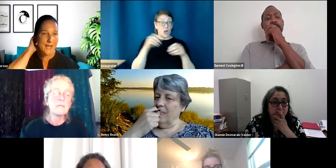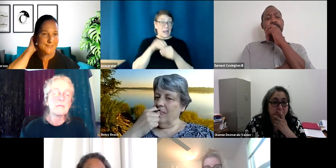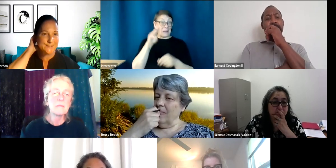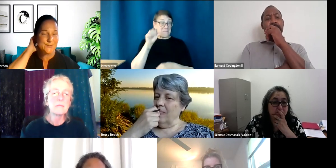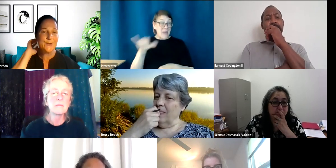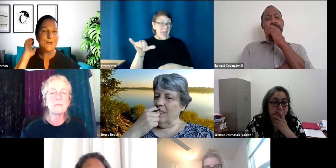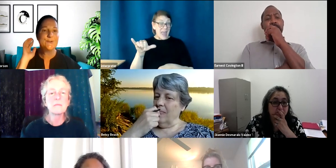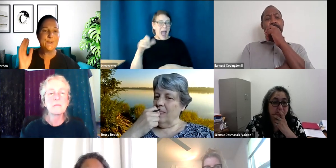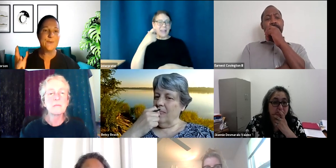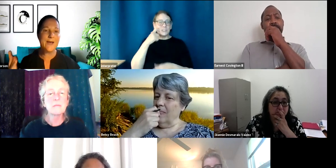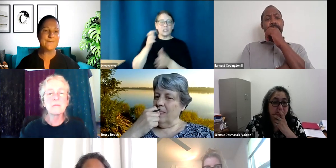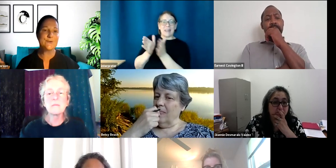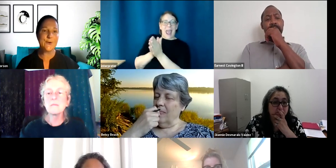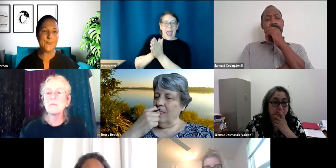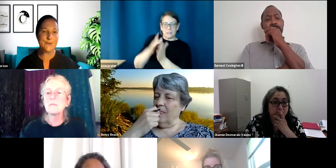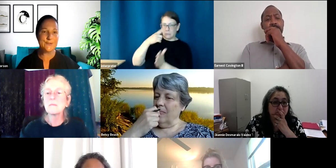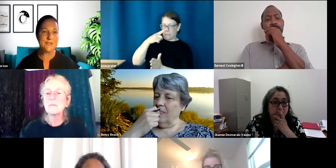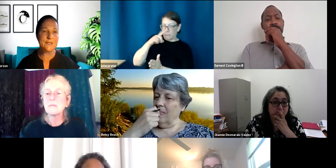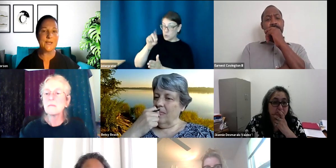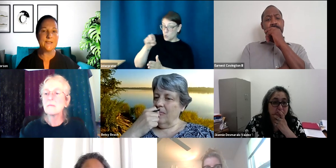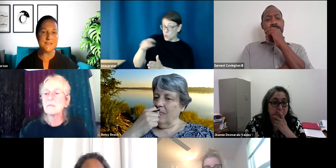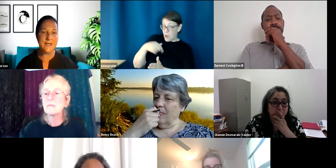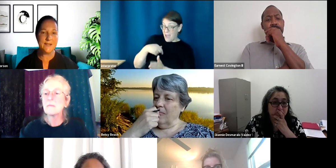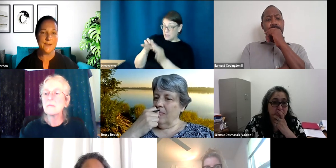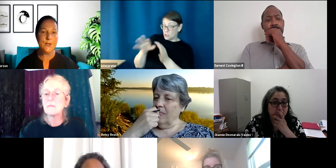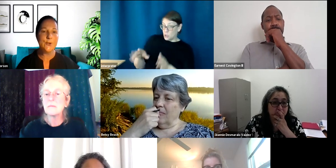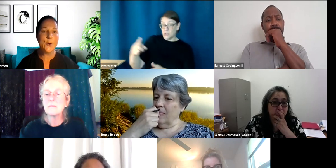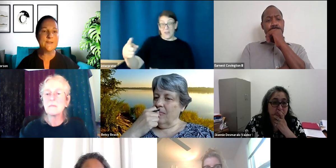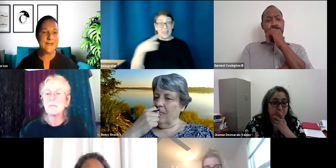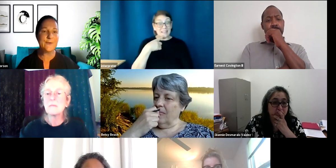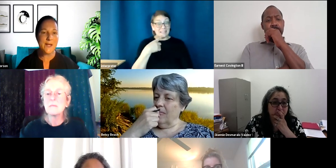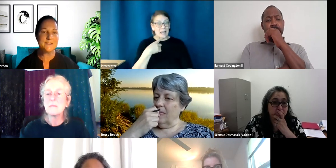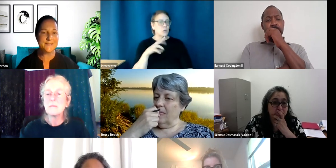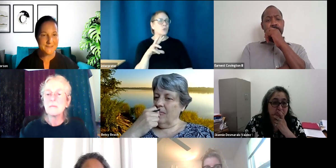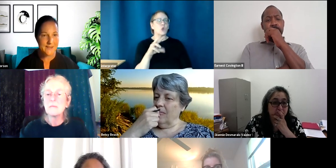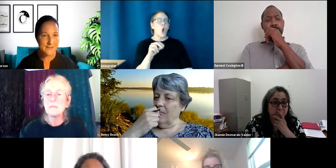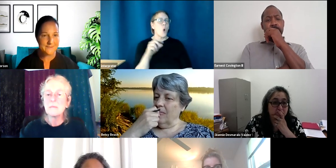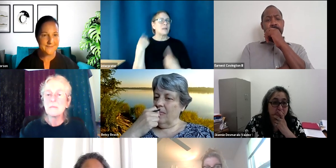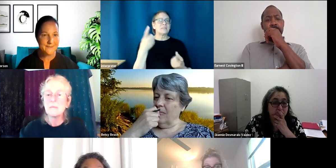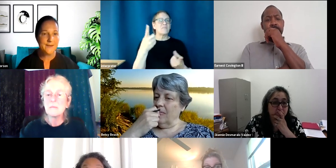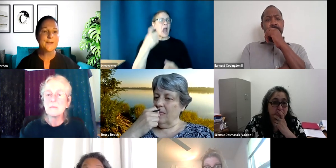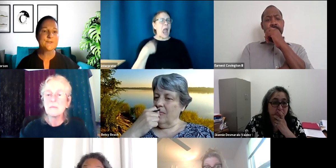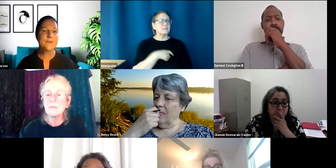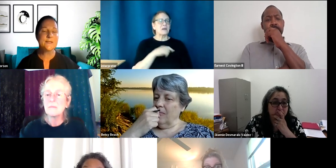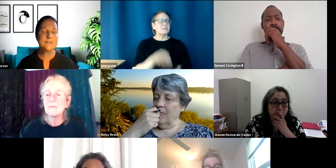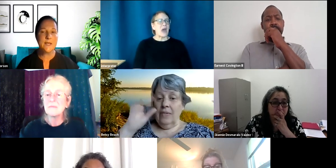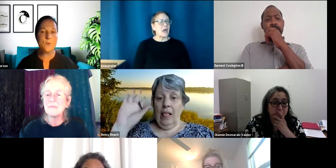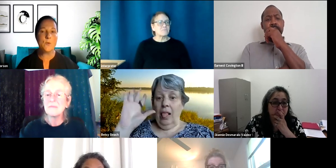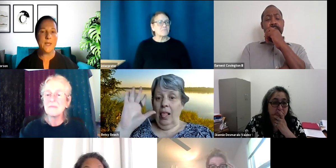asked, do you have interpreters? And they said, no, one's ever asked us that. So they said, well,